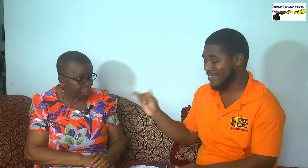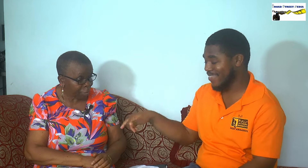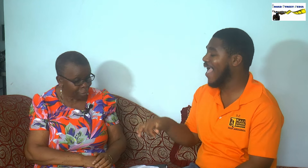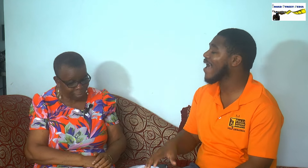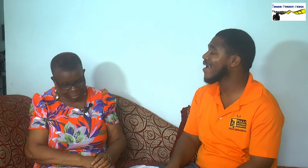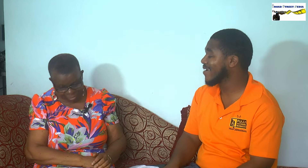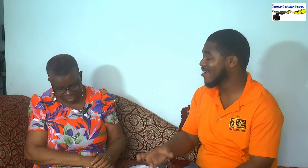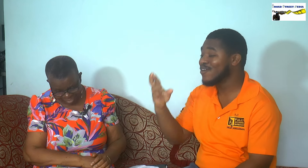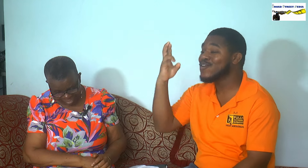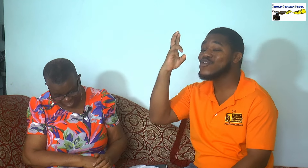I remember that.